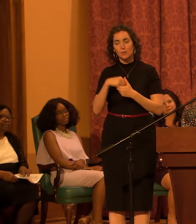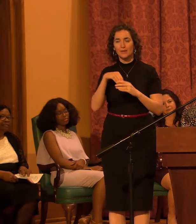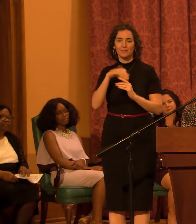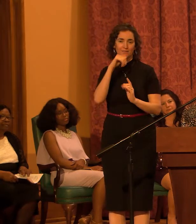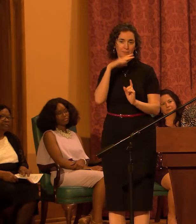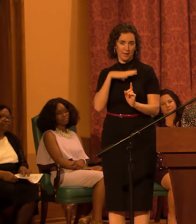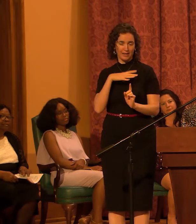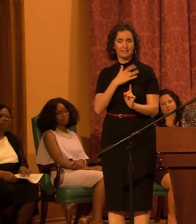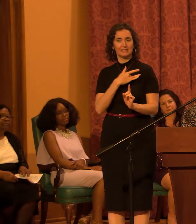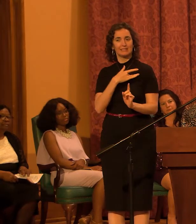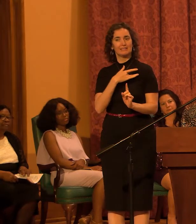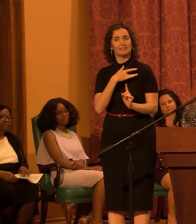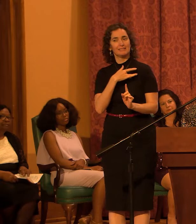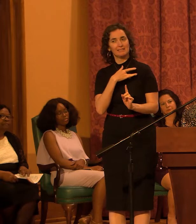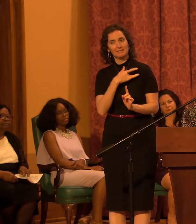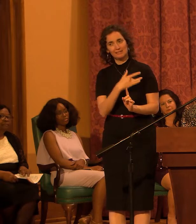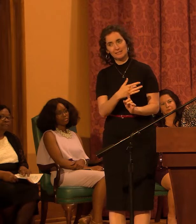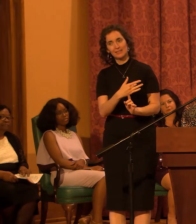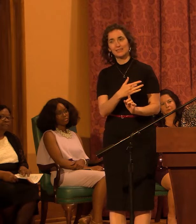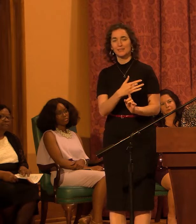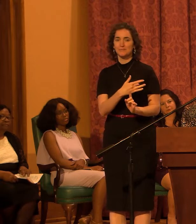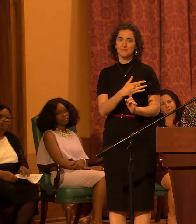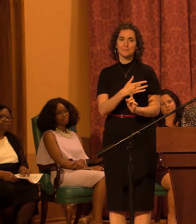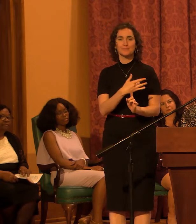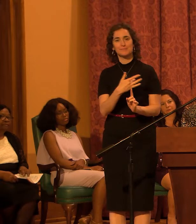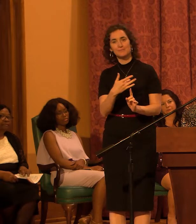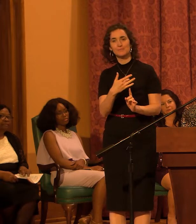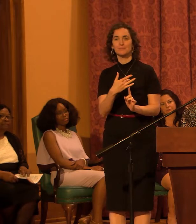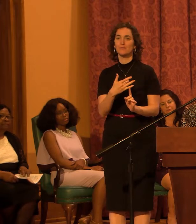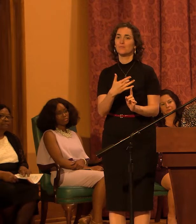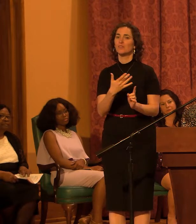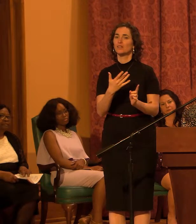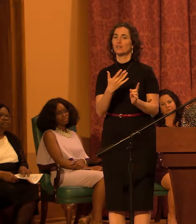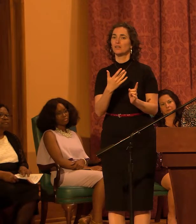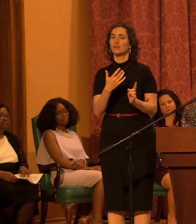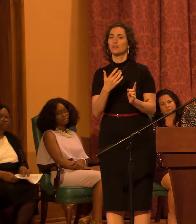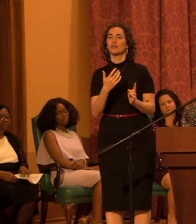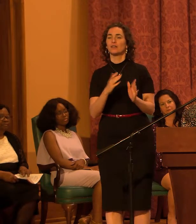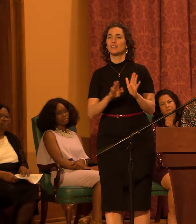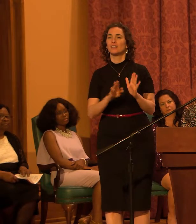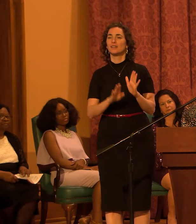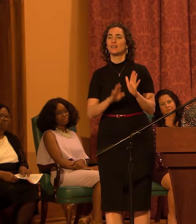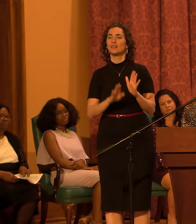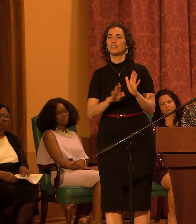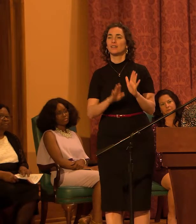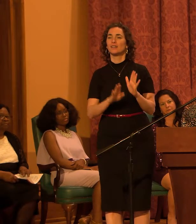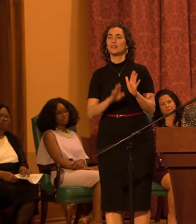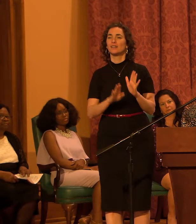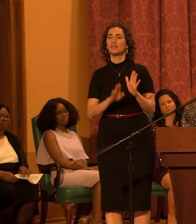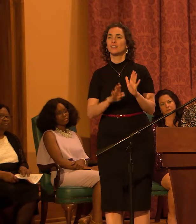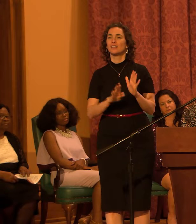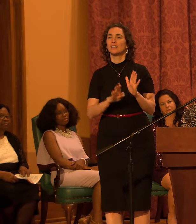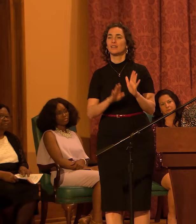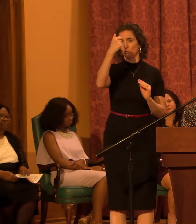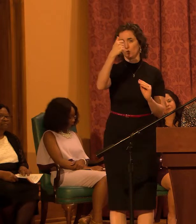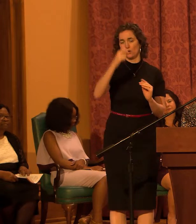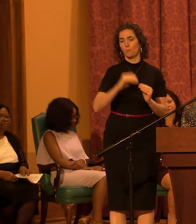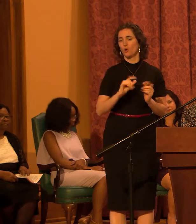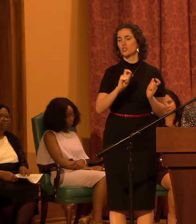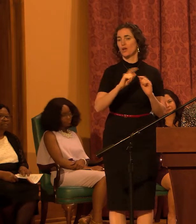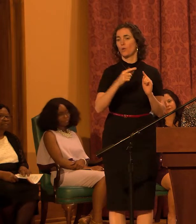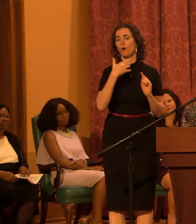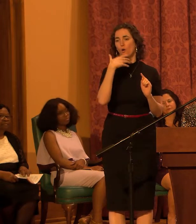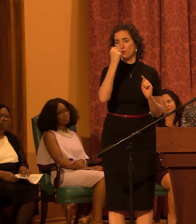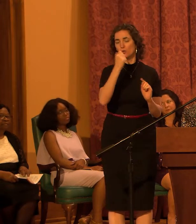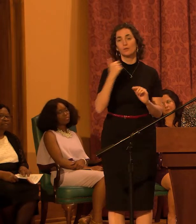females tends to evolve and develop more when you are older. And she has